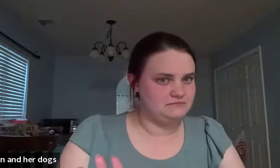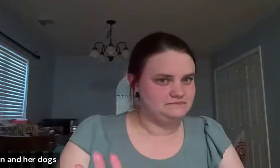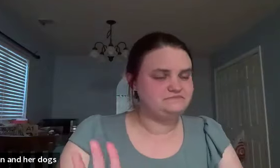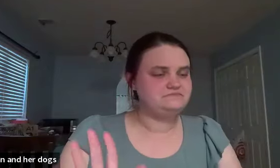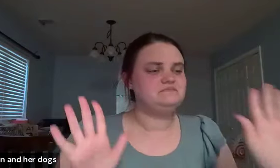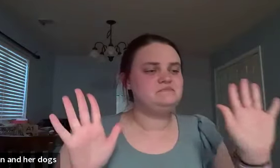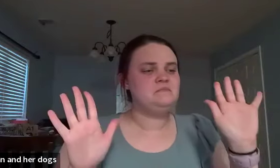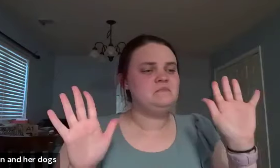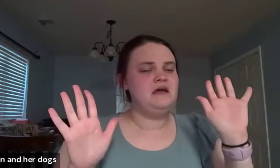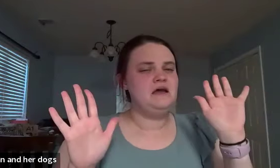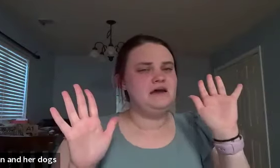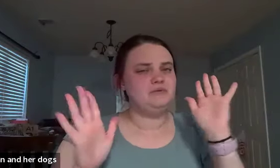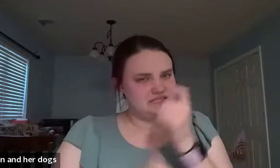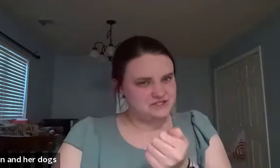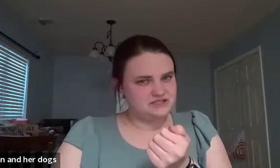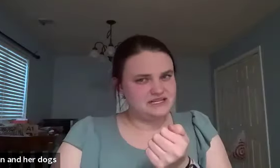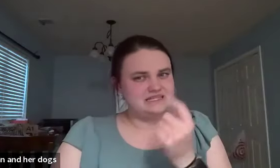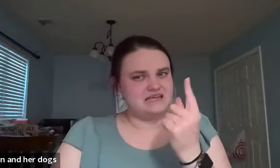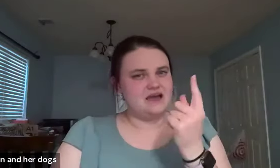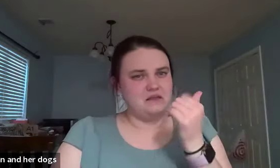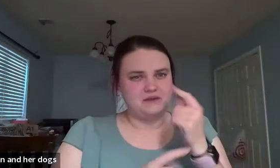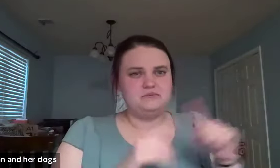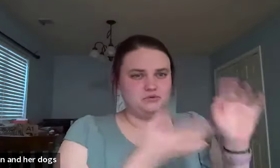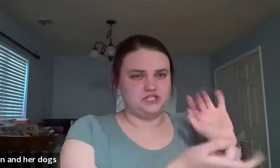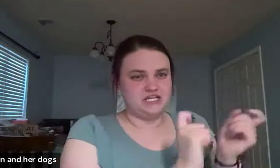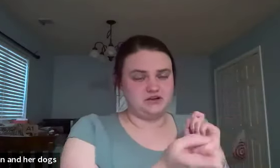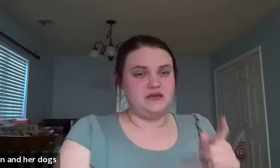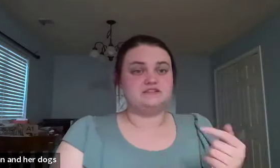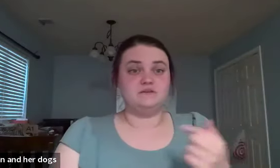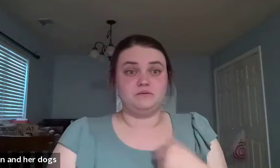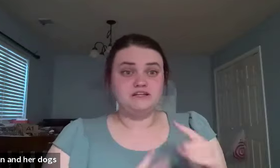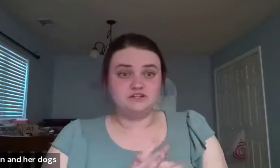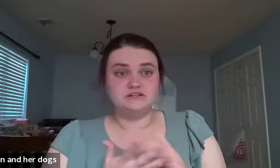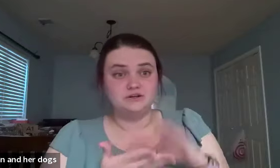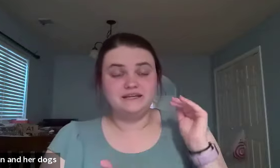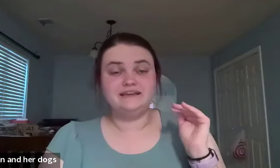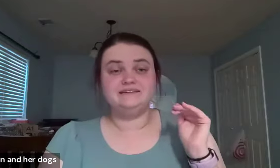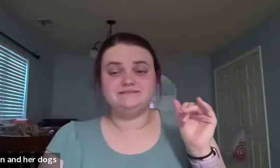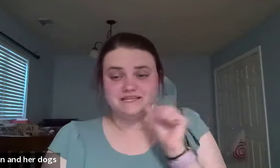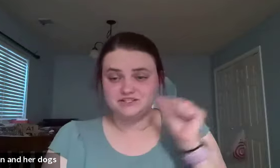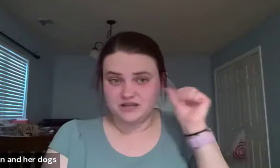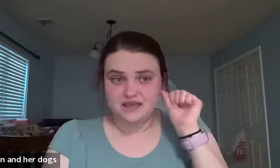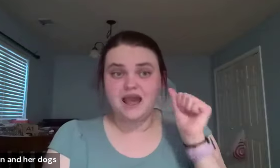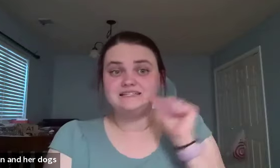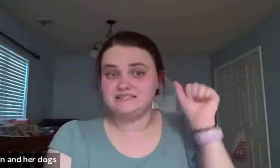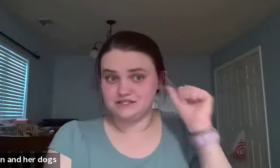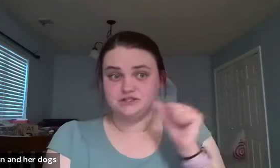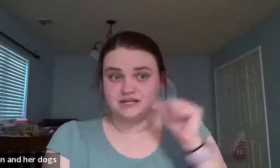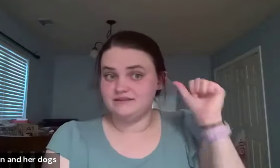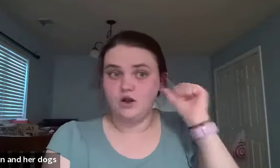okay? What's interesting is that a lot of people will change it on that. So like when I started learning yesterday, I did yesterday, like